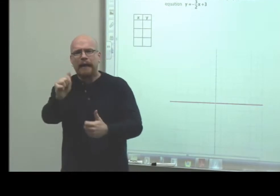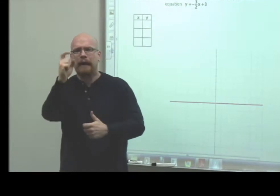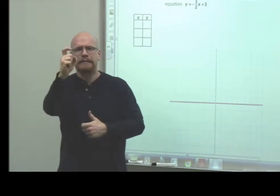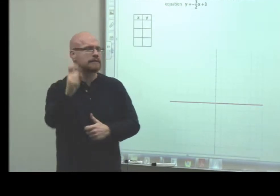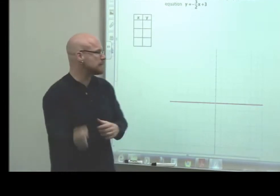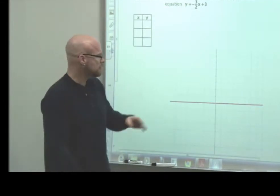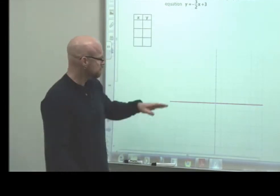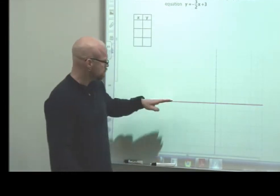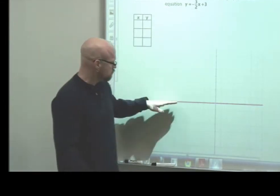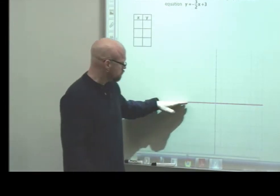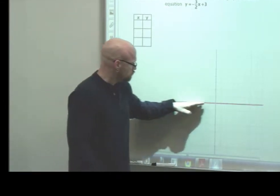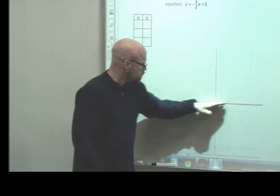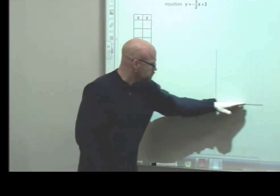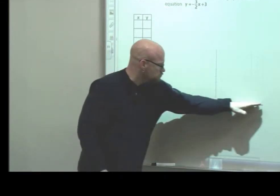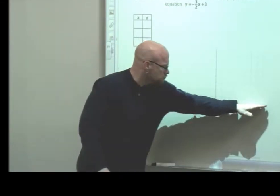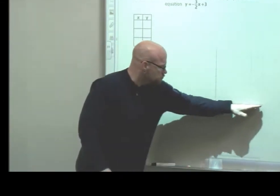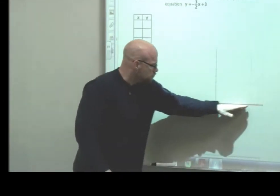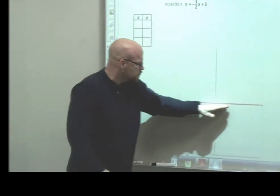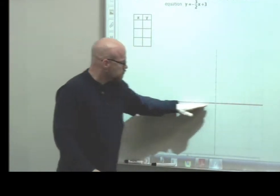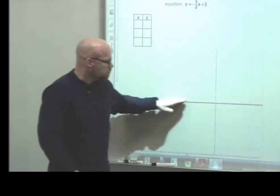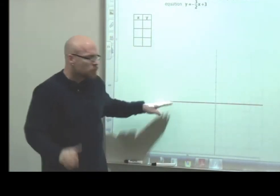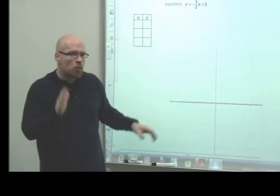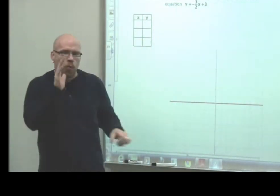control. You can pick any x value you'd like.